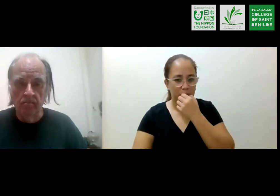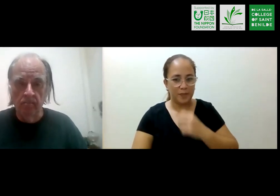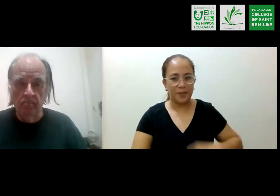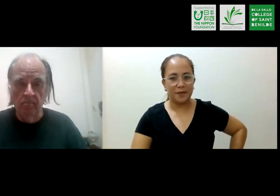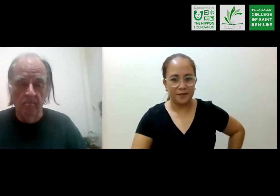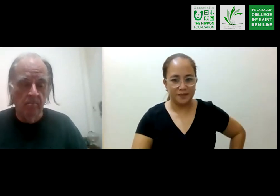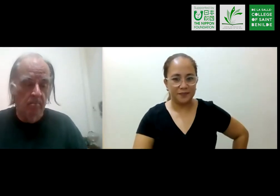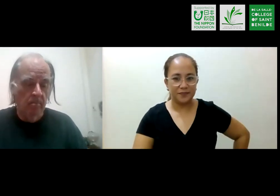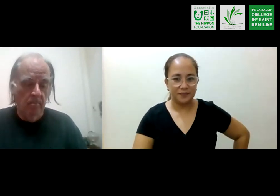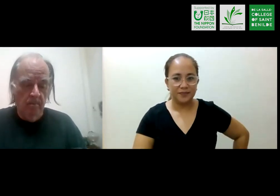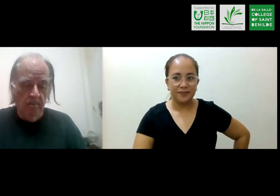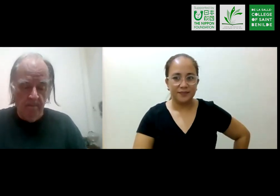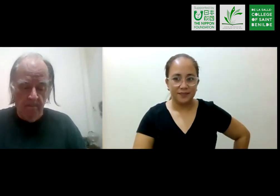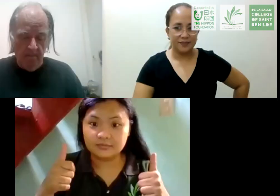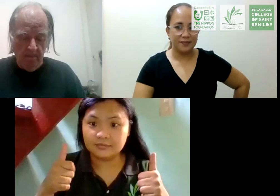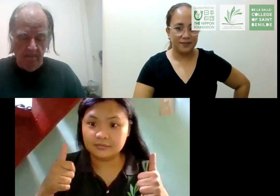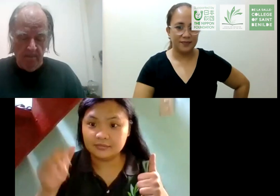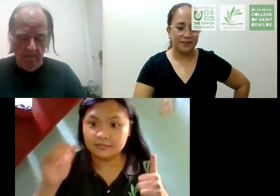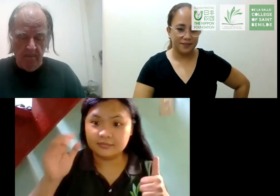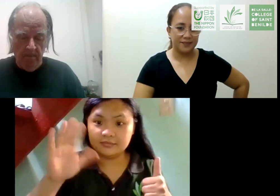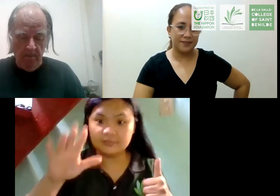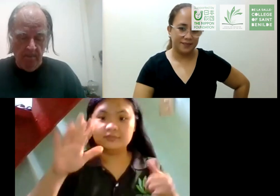Can you see me, everybody? Okay.